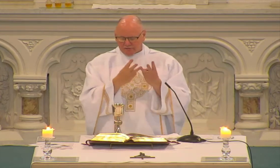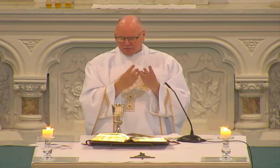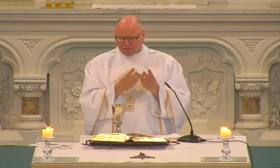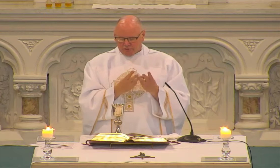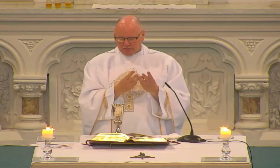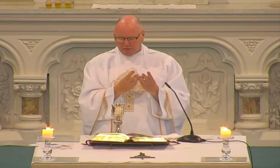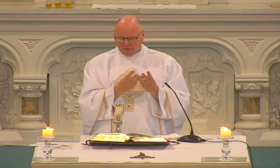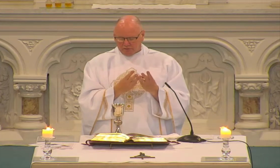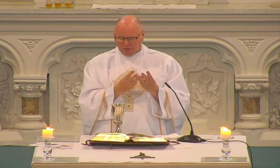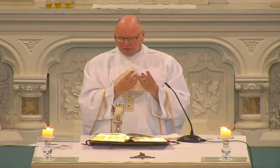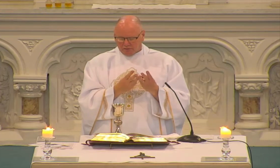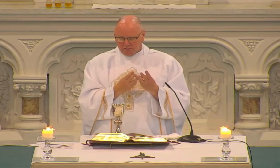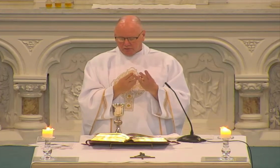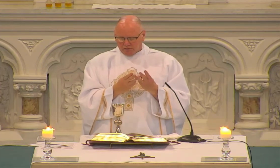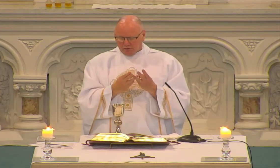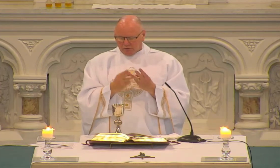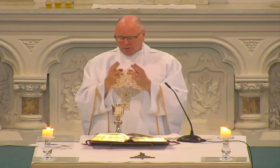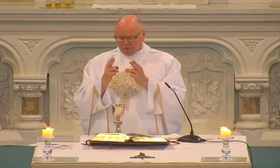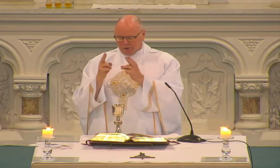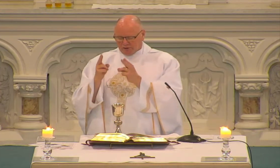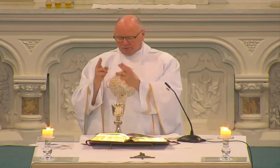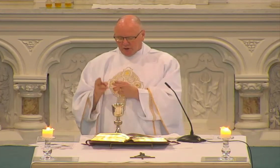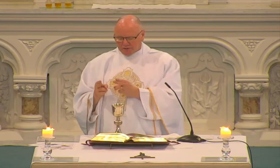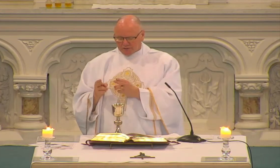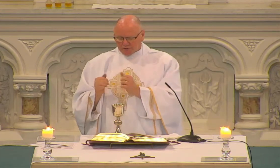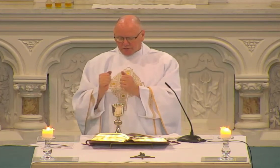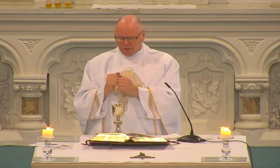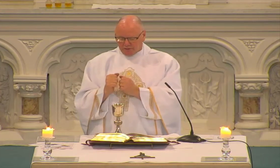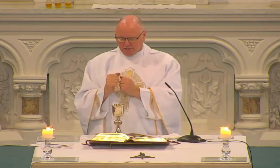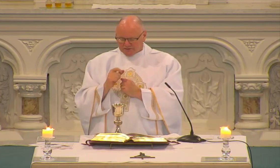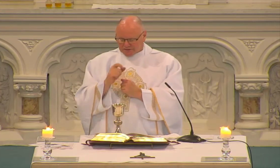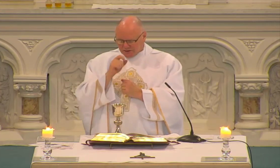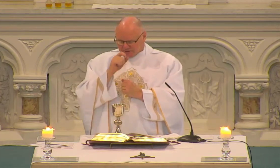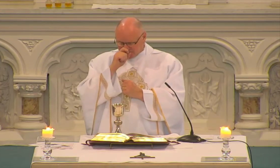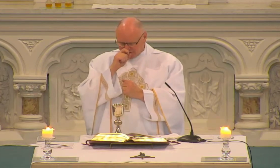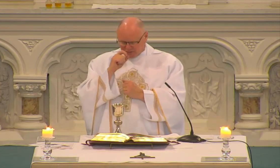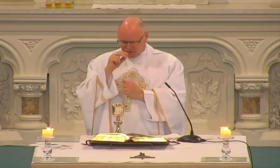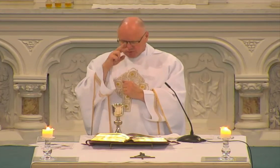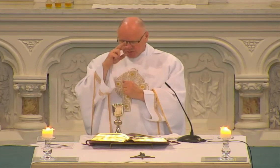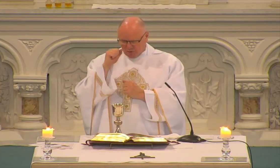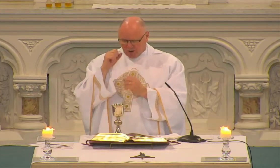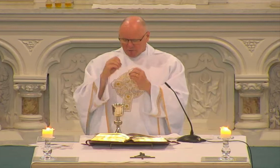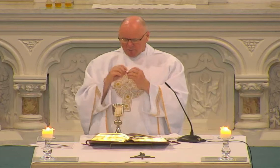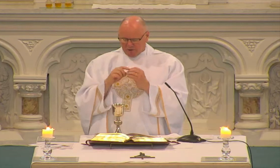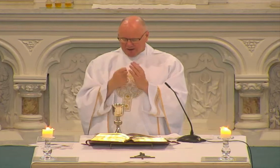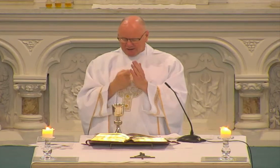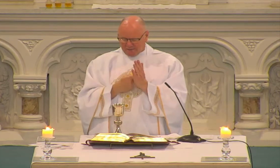world. To our departed brothers and sisters, we remember writing,